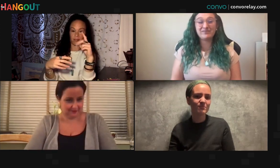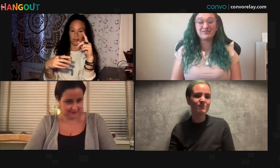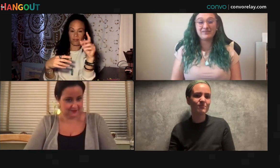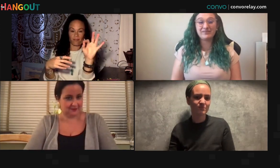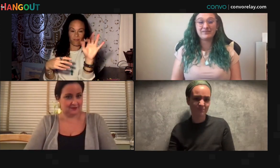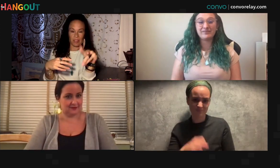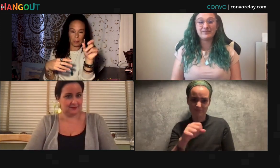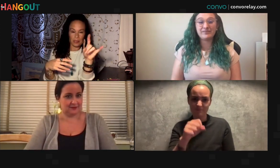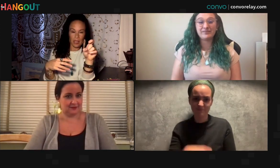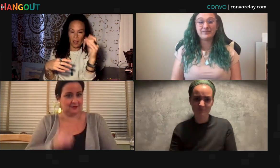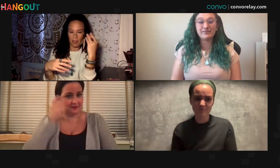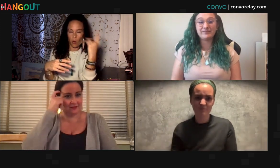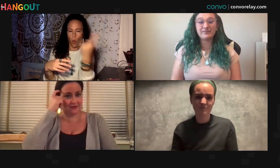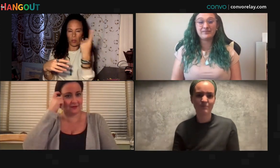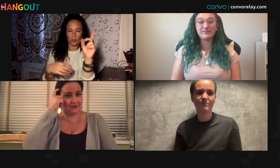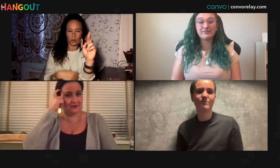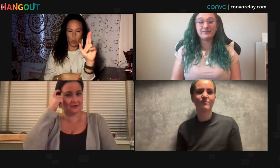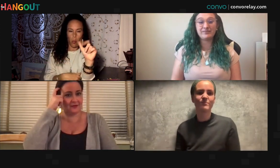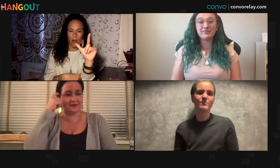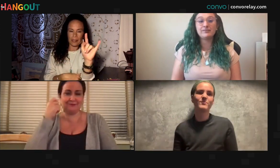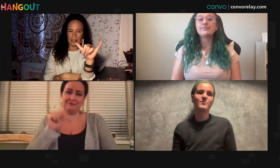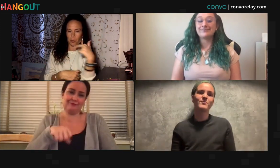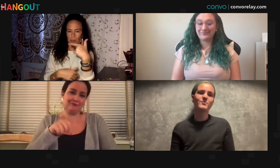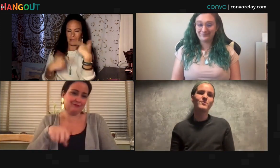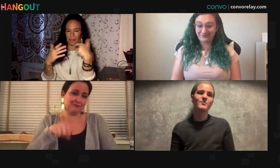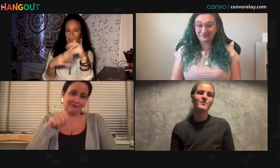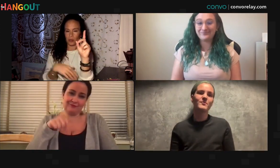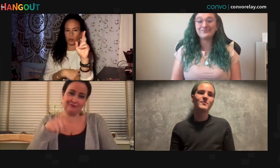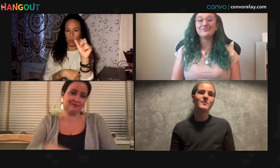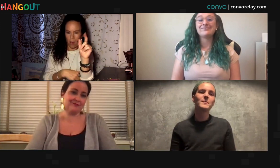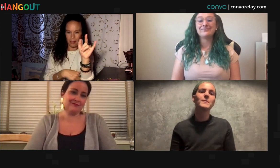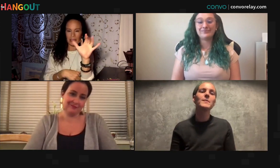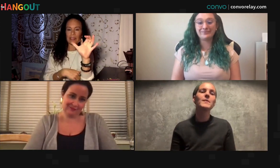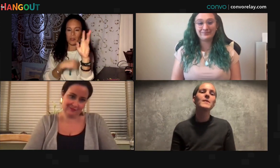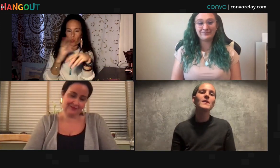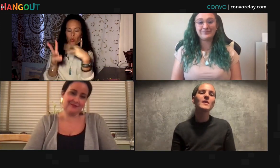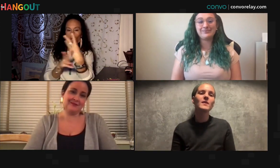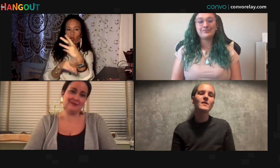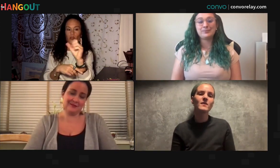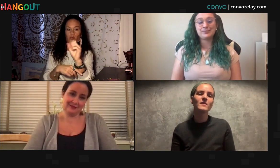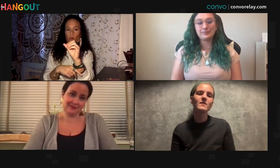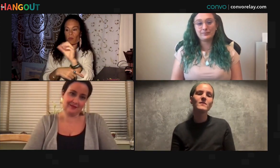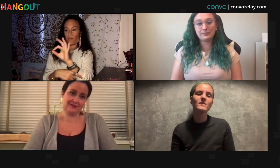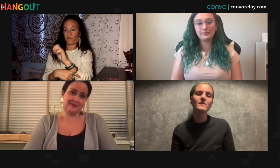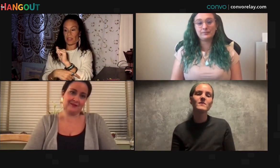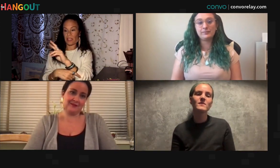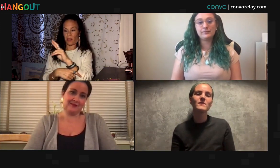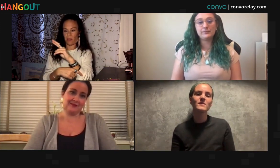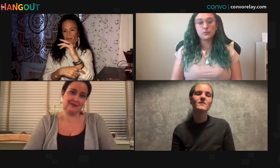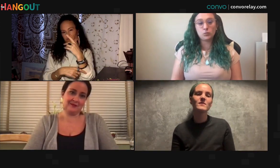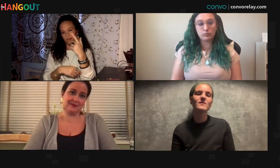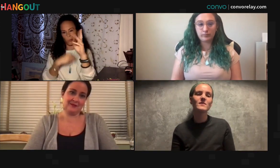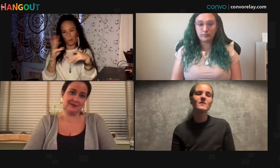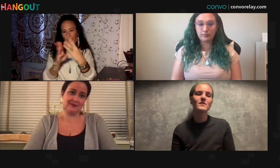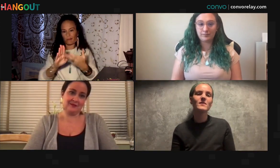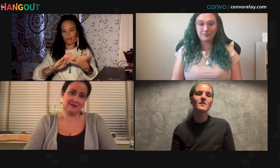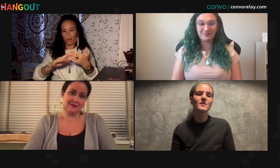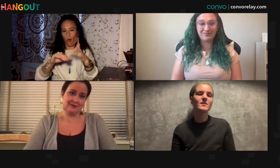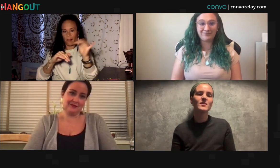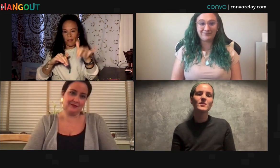This is Stephanie. That's definitely something that goes on. There's always this duality. We live in a dualistic world all the time. So fear, of course,